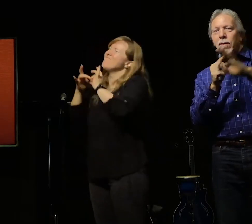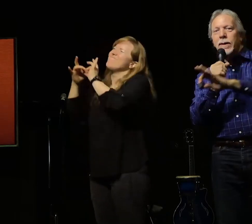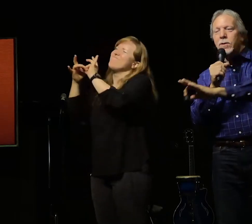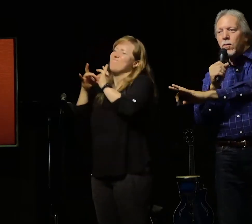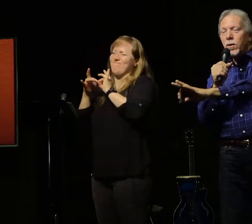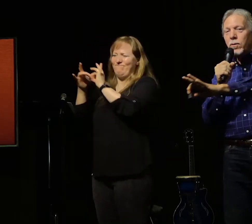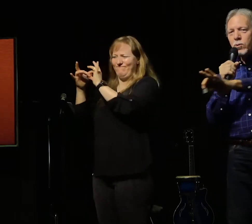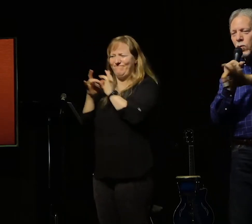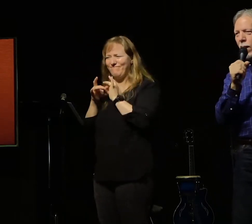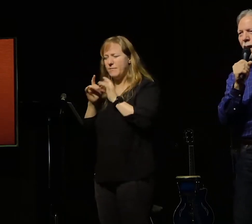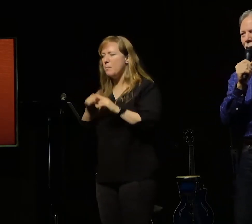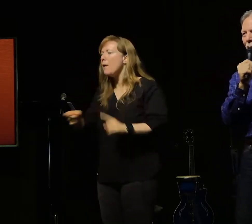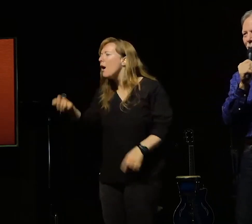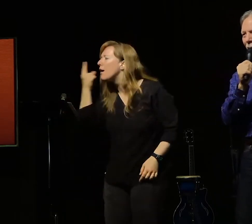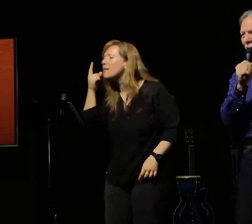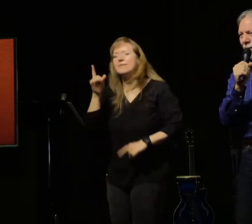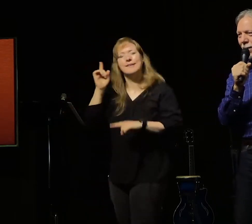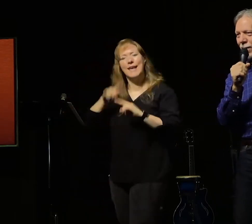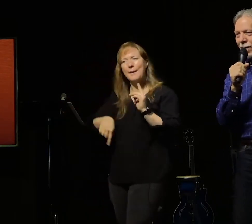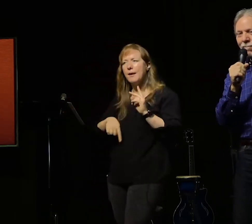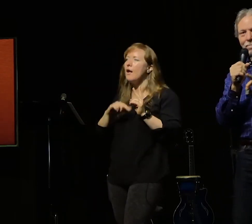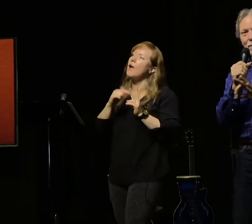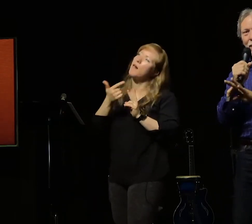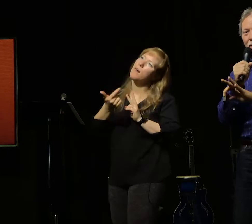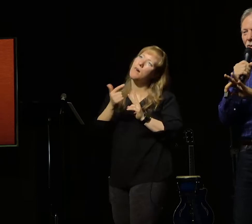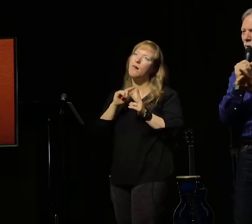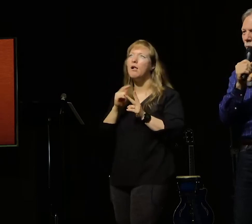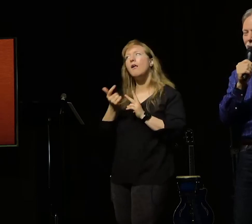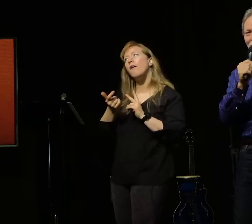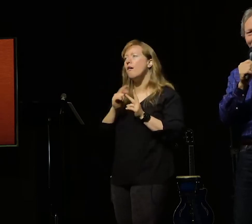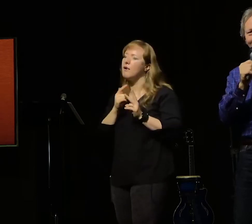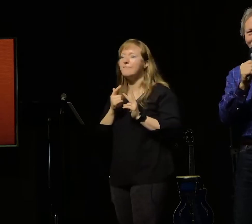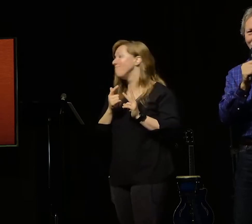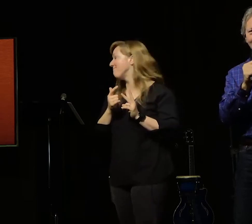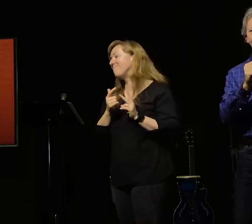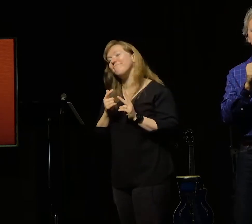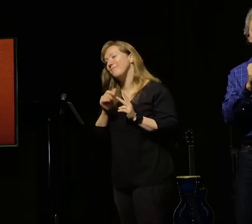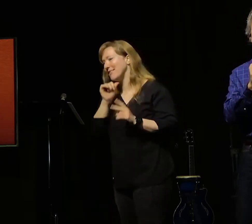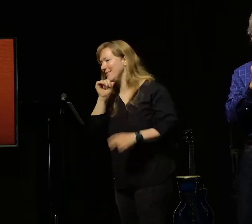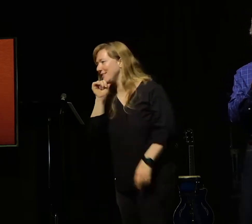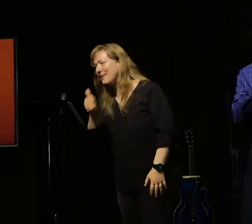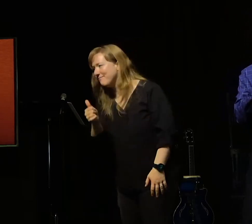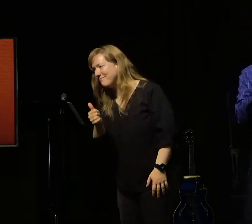But there is no neutral ground out there. You're on one side or the other.